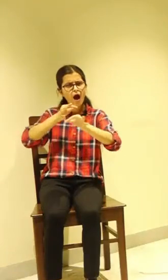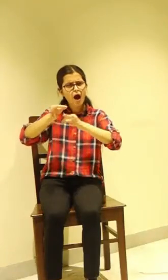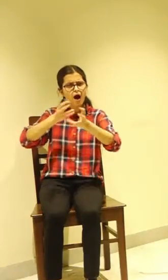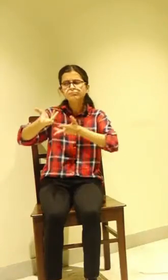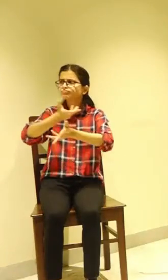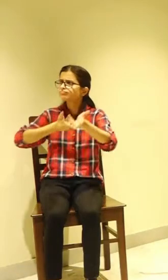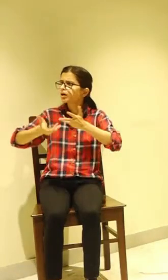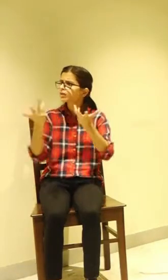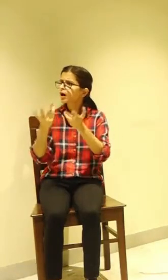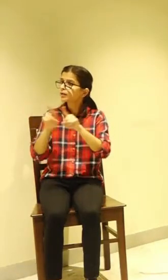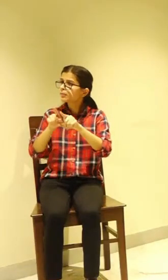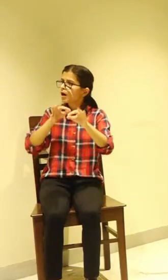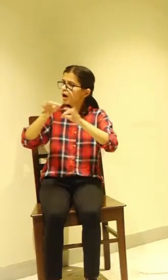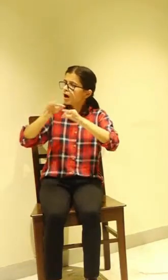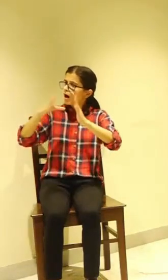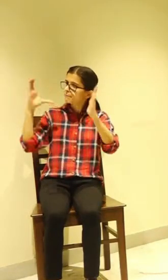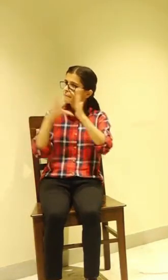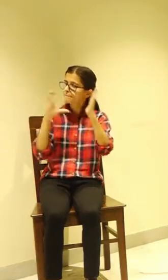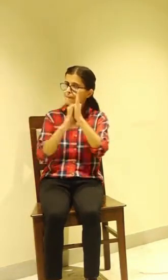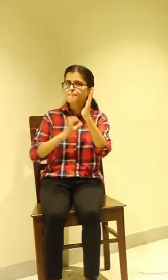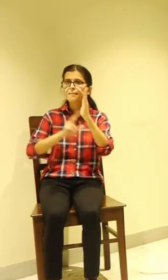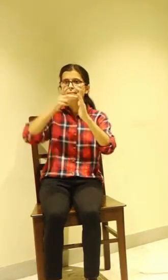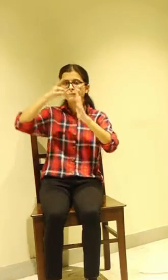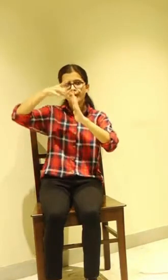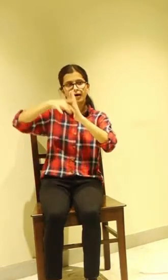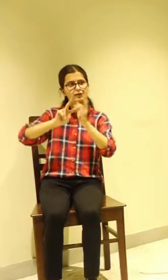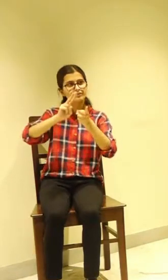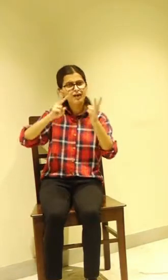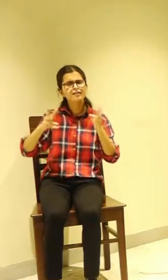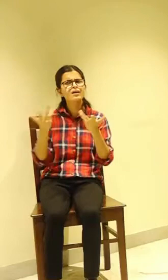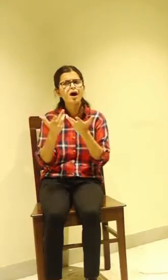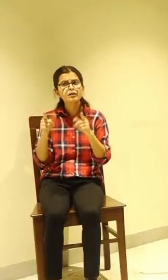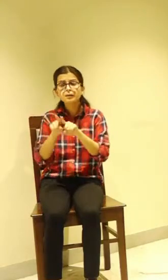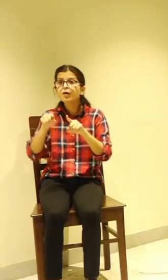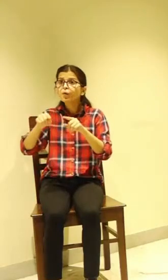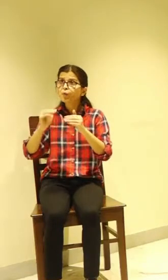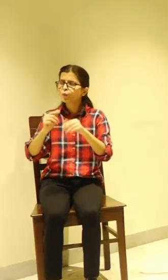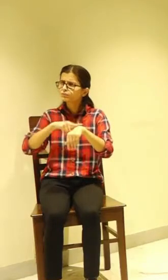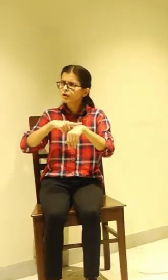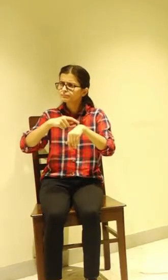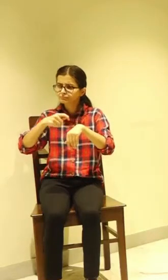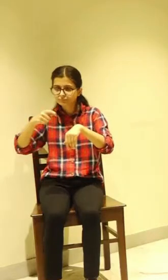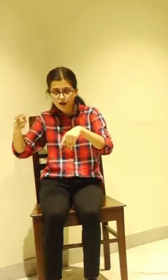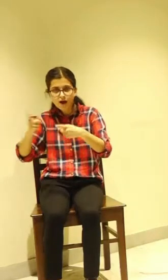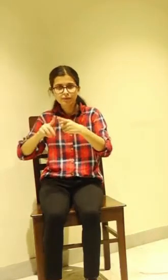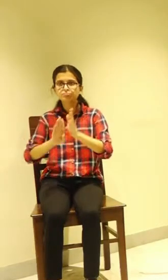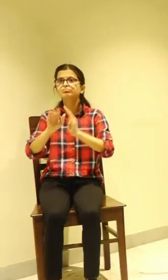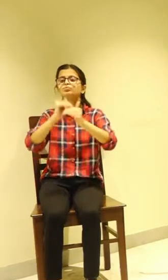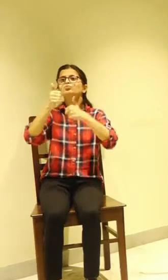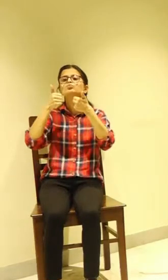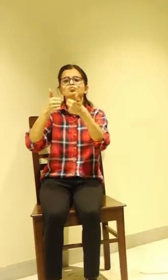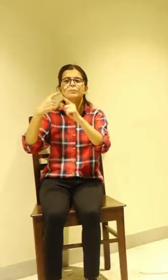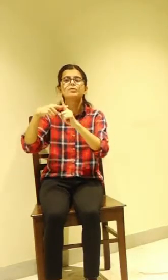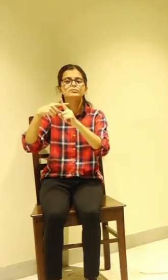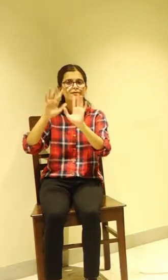means and how they have raised better protections for it over time. That has been a good development,